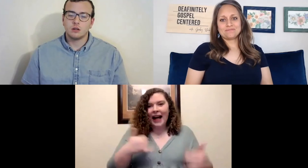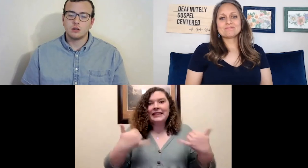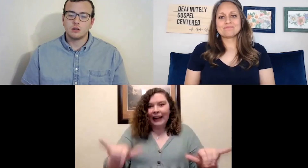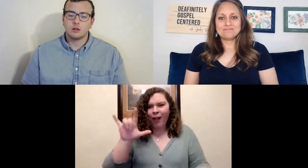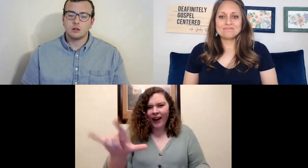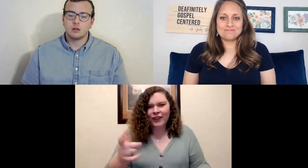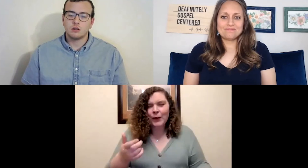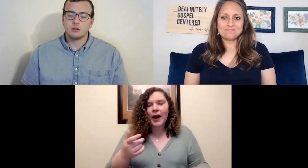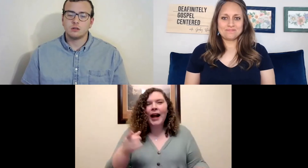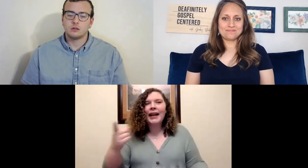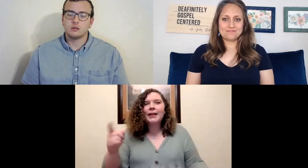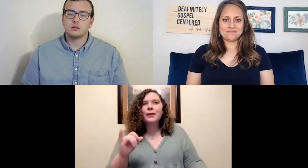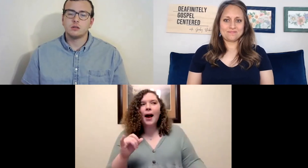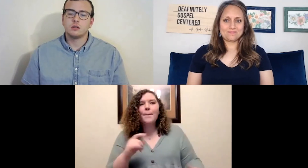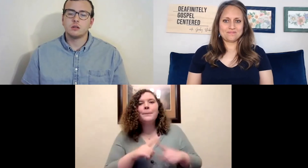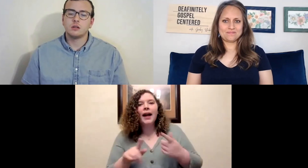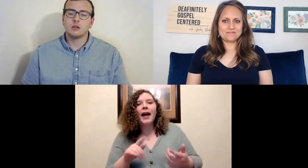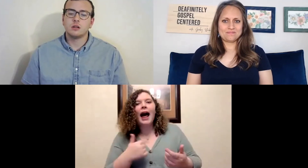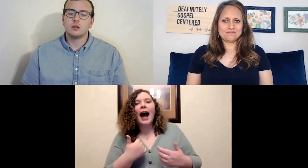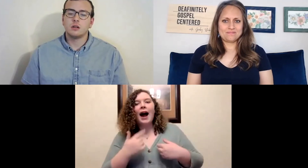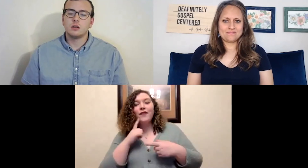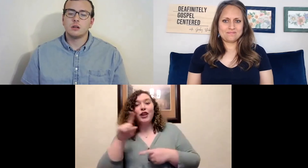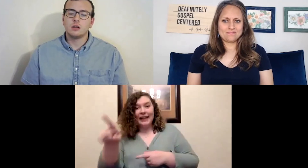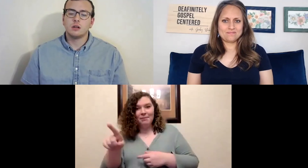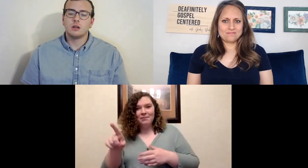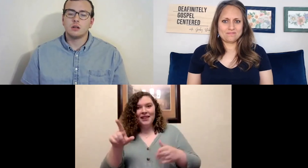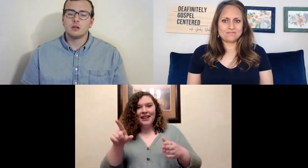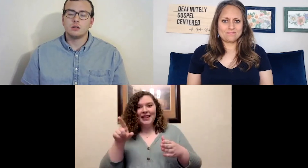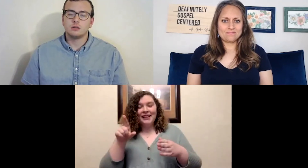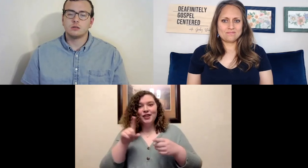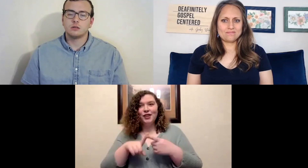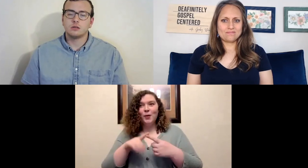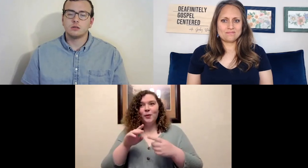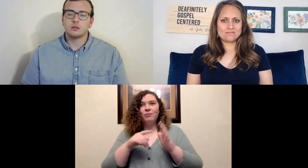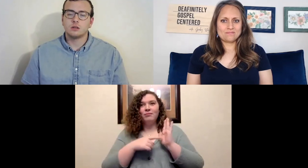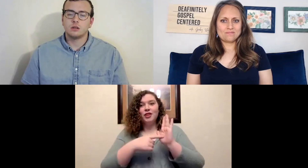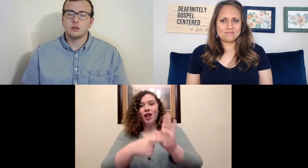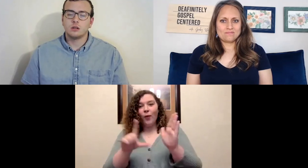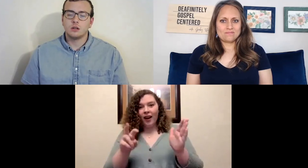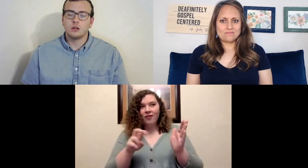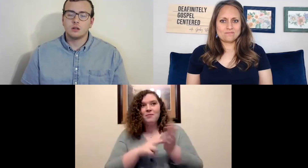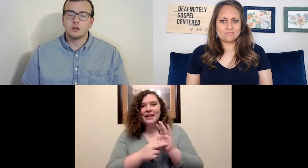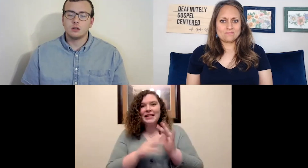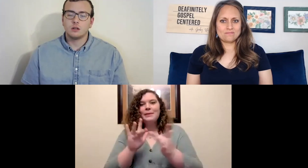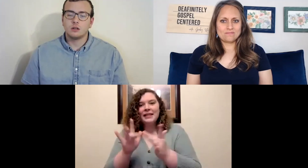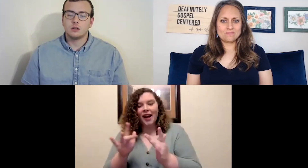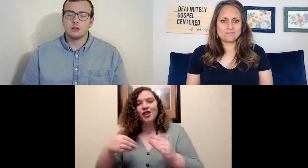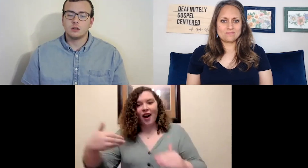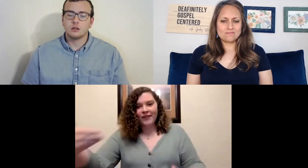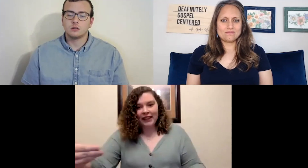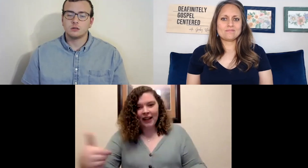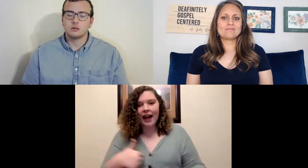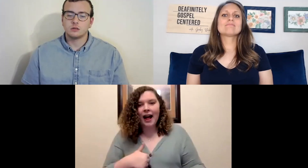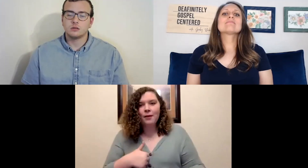assume that, he already knows that I love him, for example. But for Dakota, in order to show